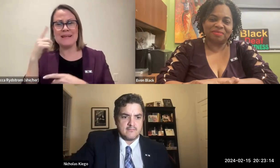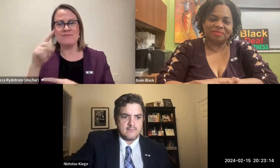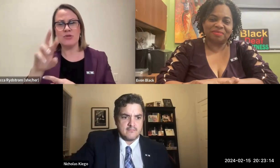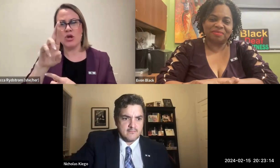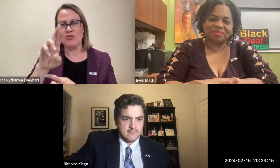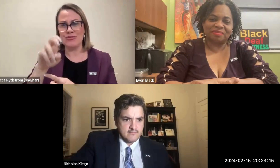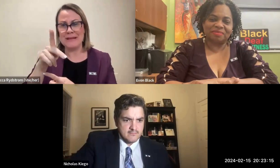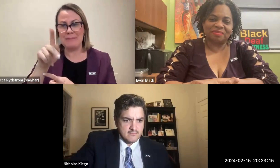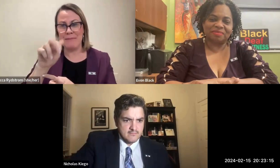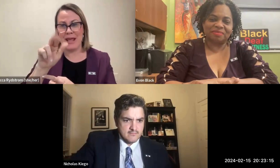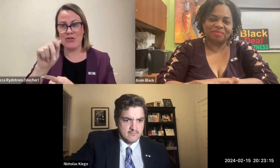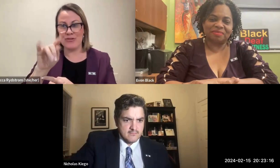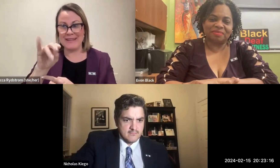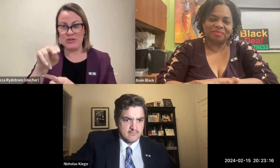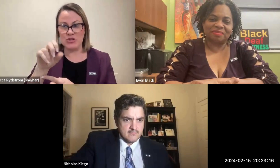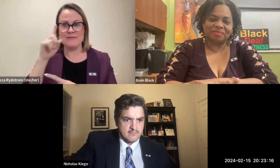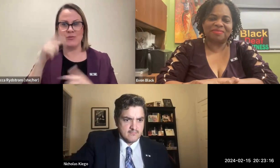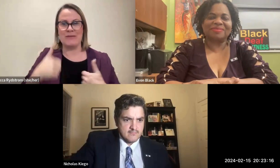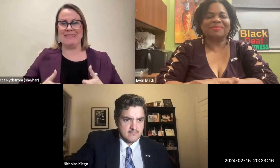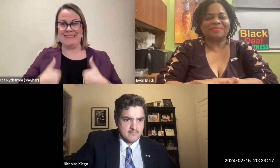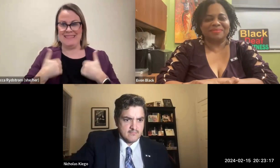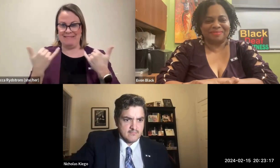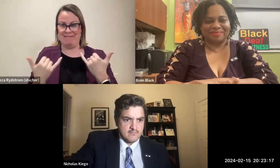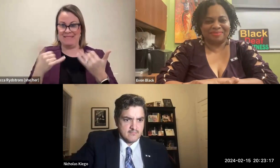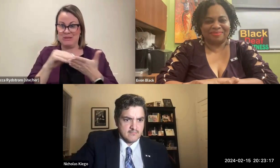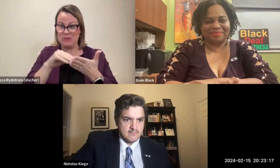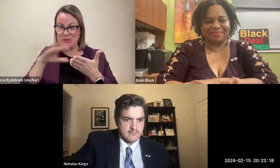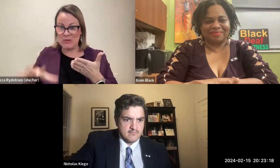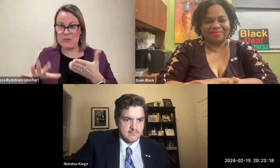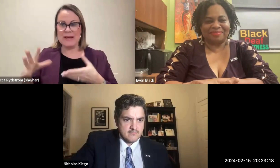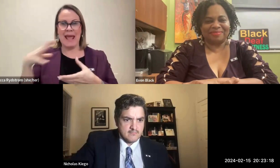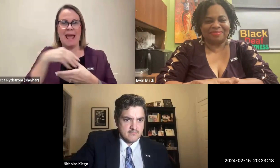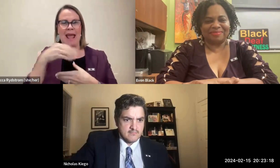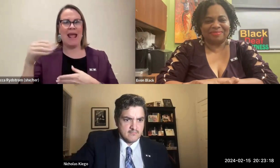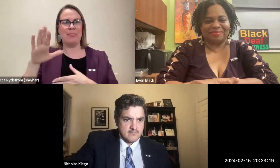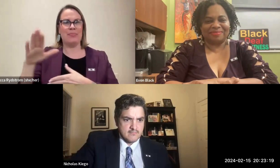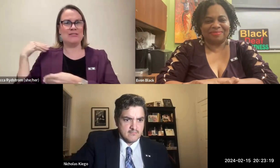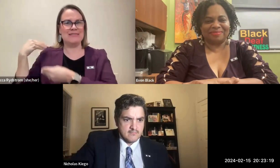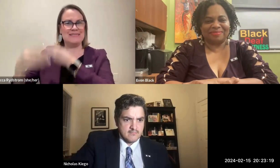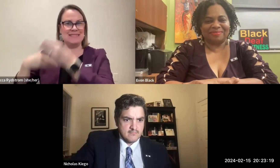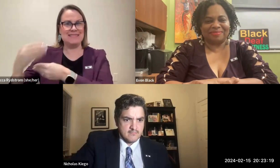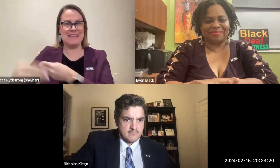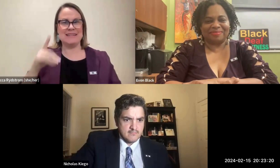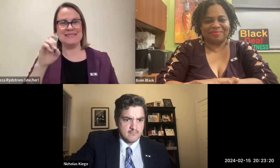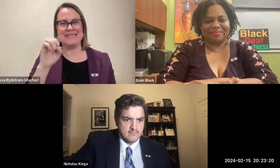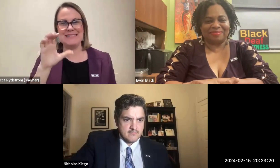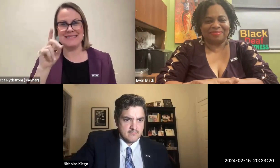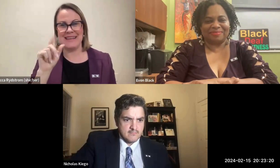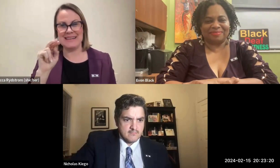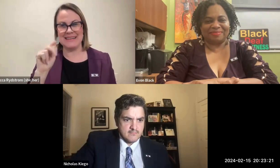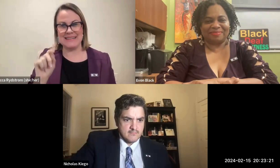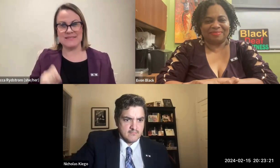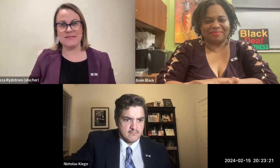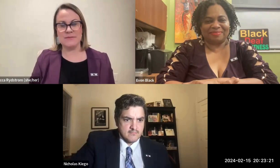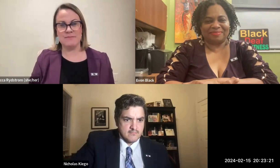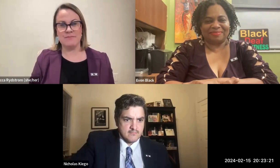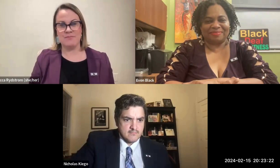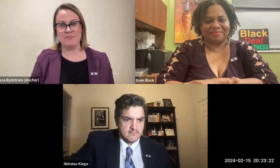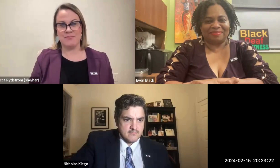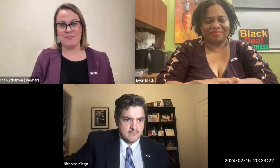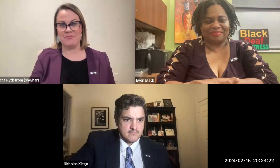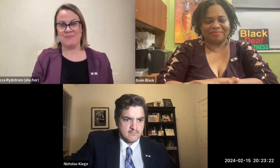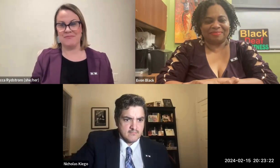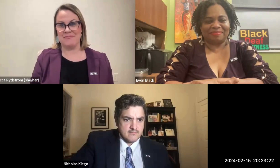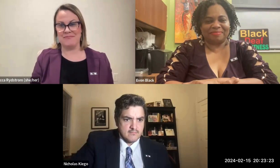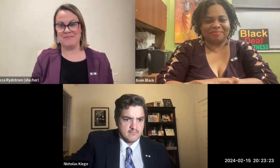question is, are there plans for reparations for the living students and for their descendants?